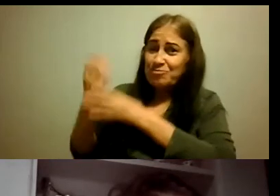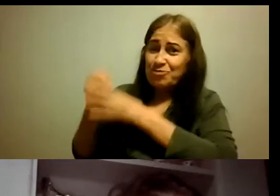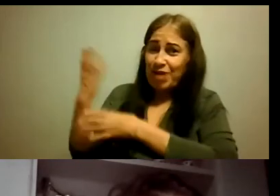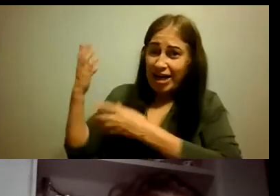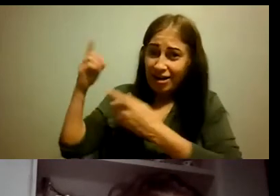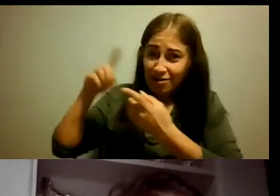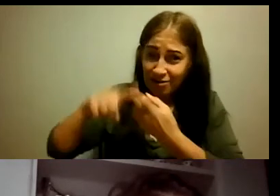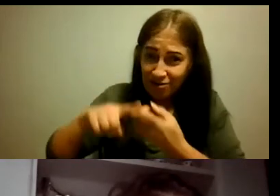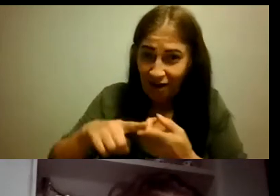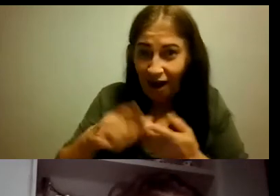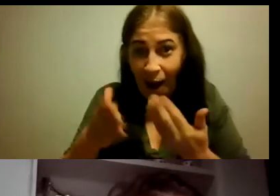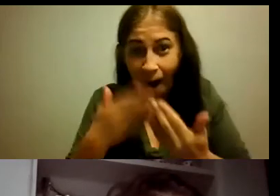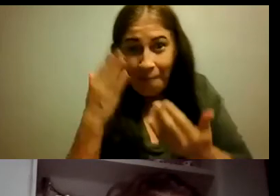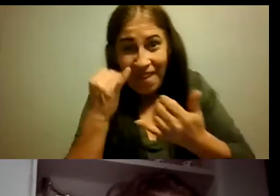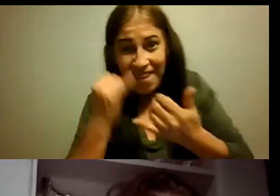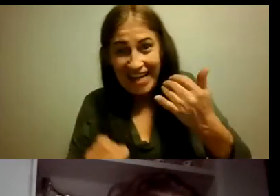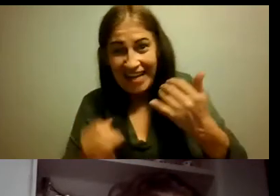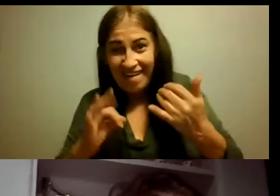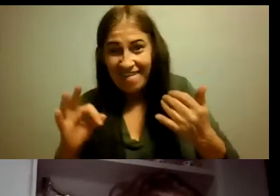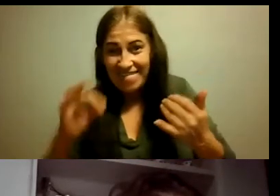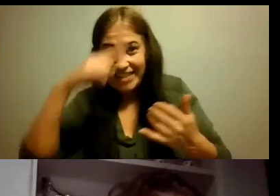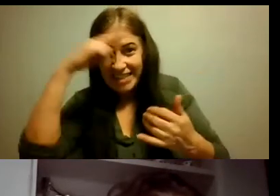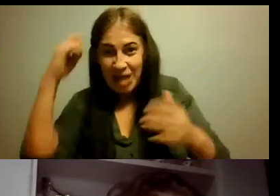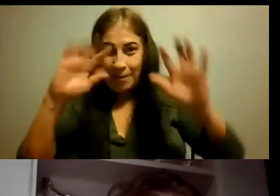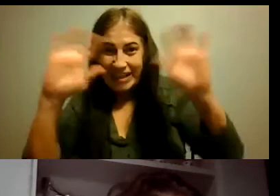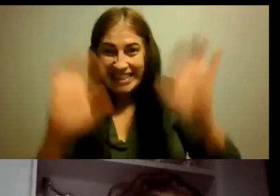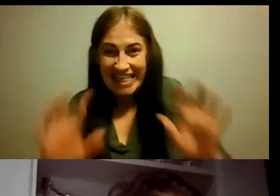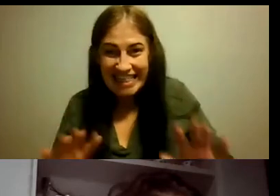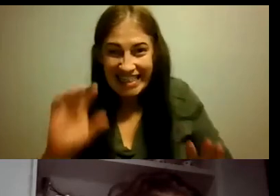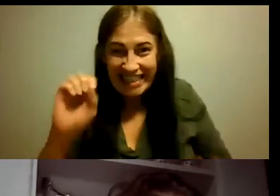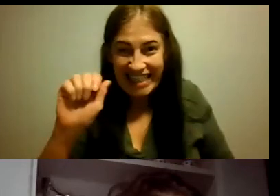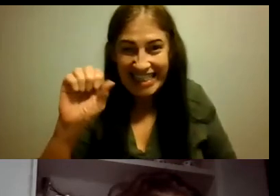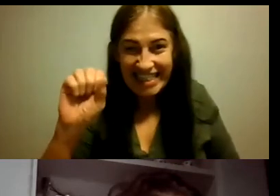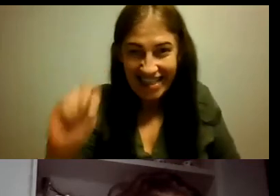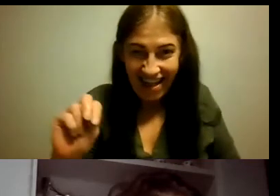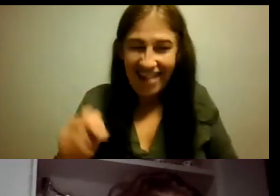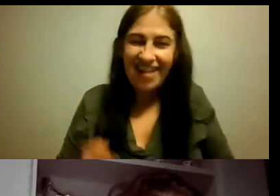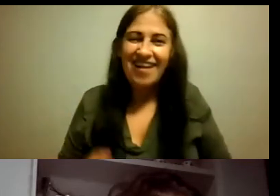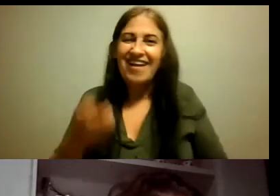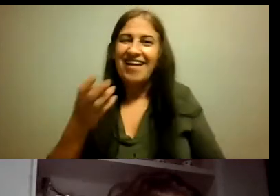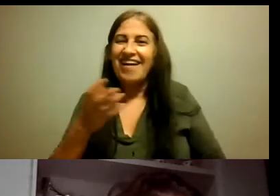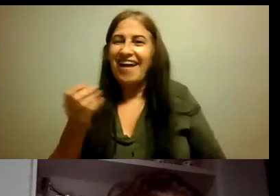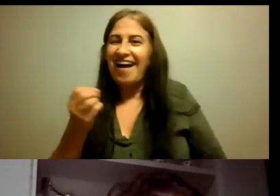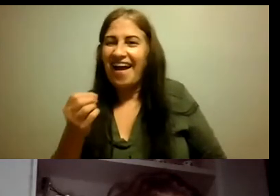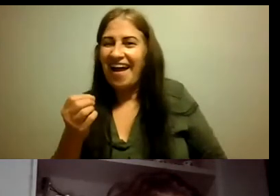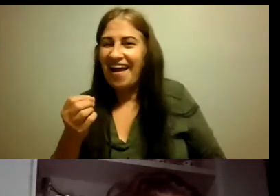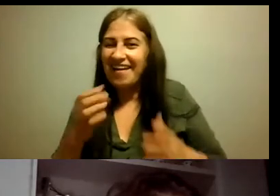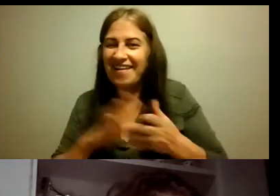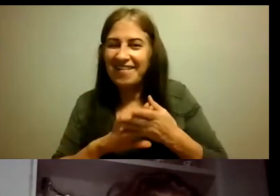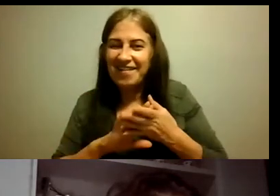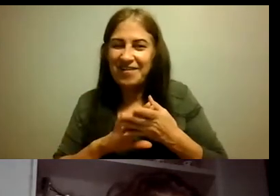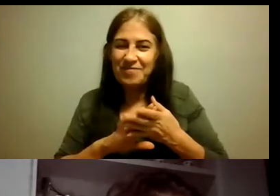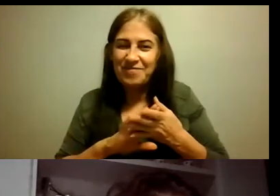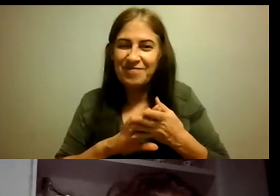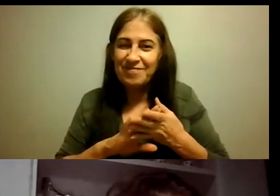providing so much from spring all the way now to the last Friday of the summer season.